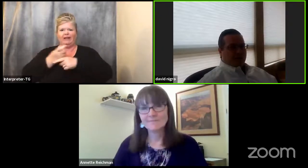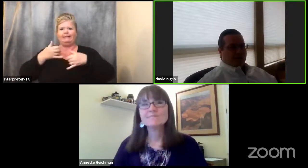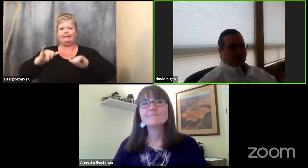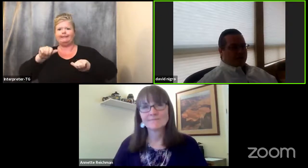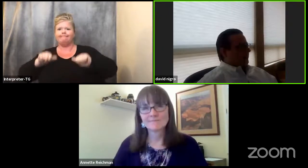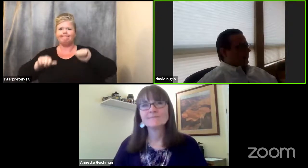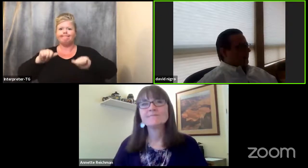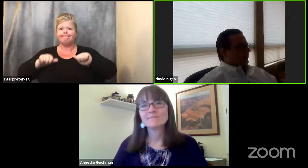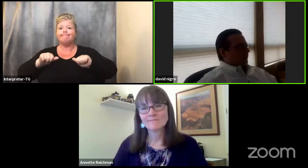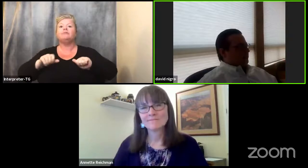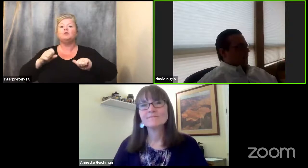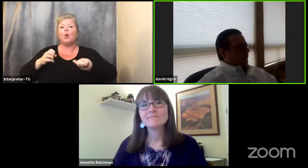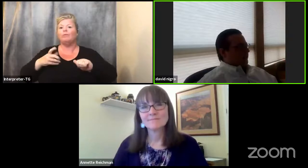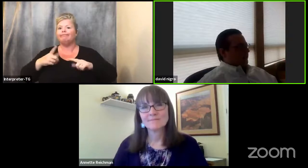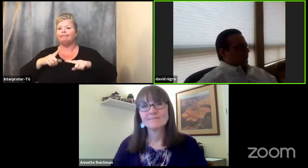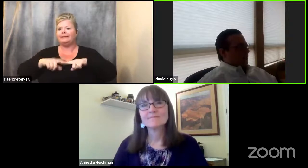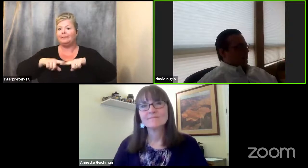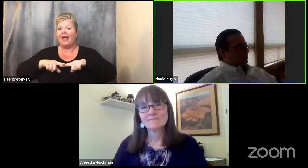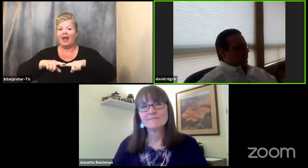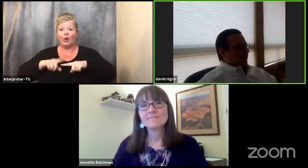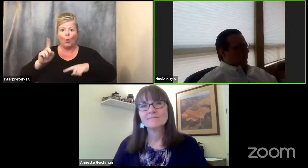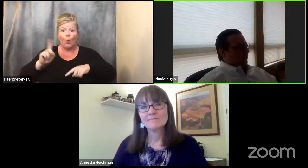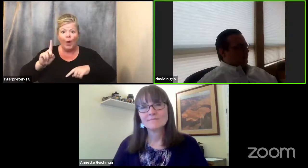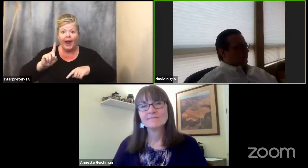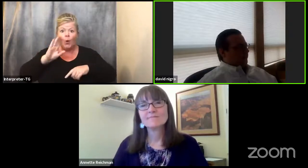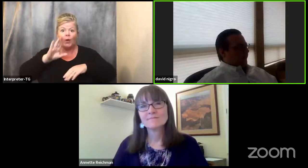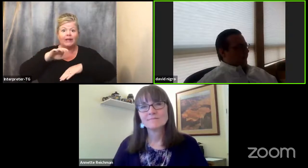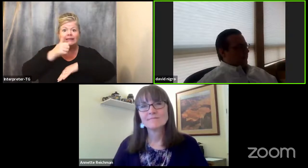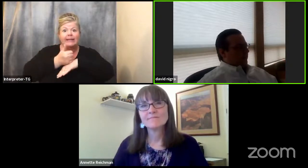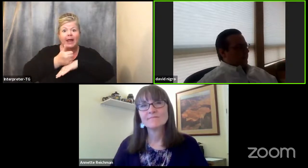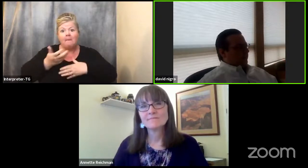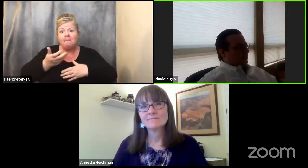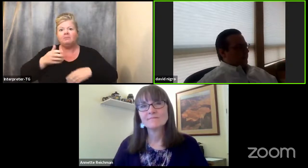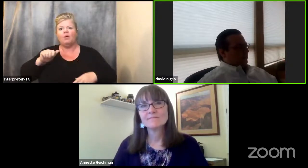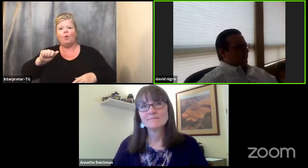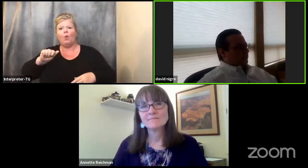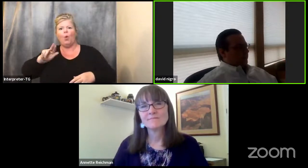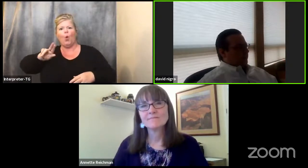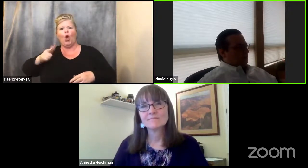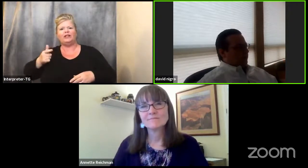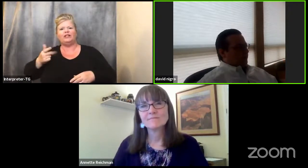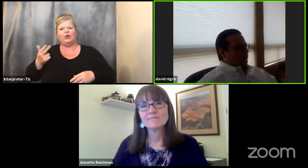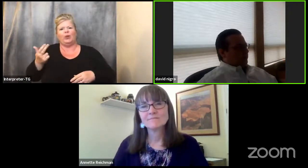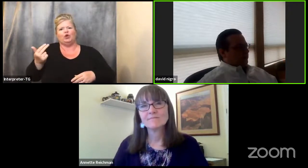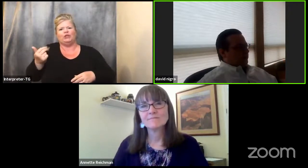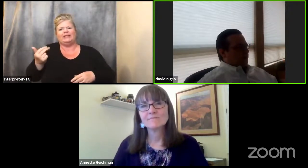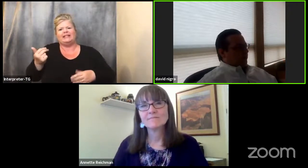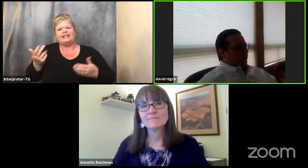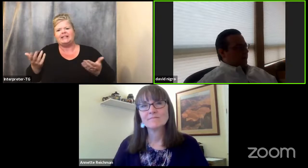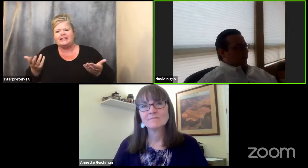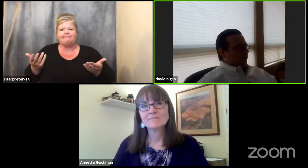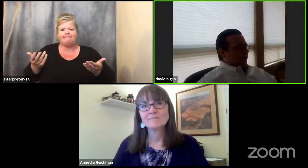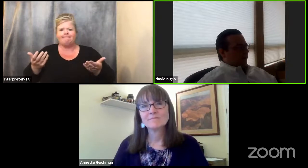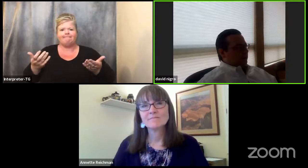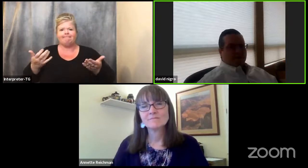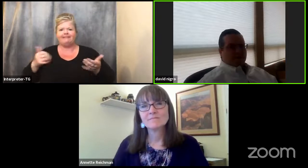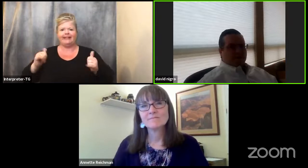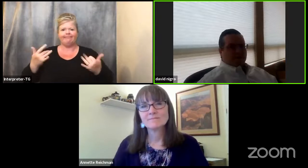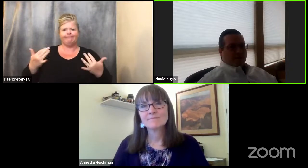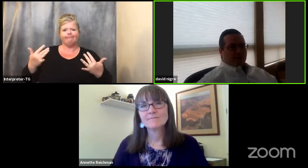location of these, at least for the August 13th one, it just remains to be seen at this